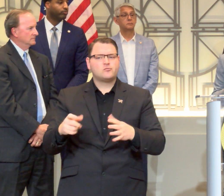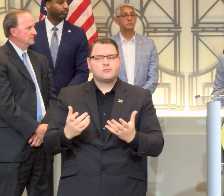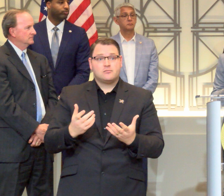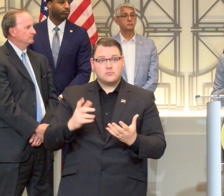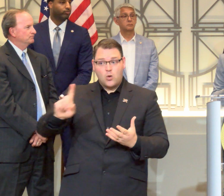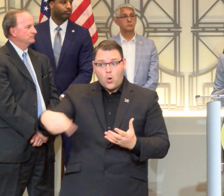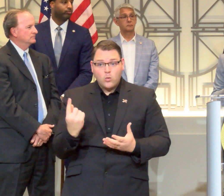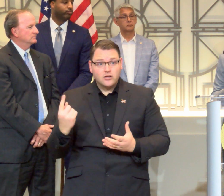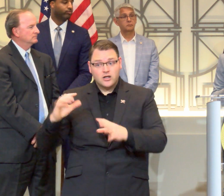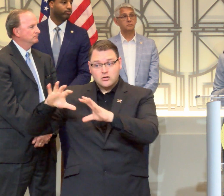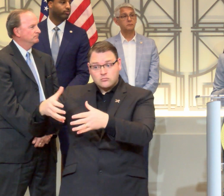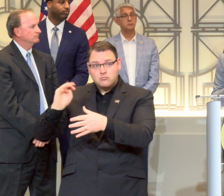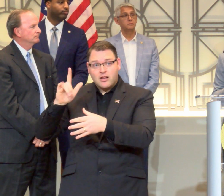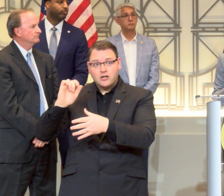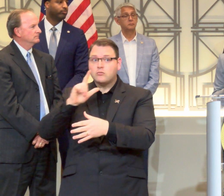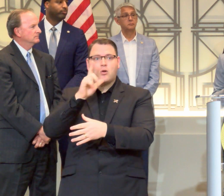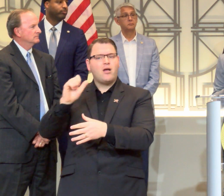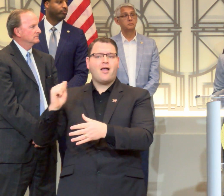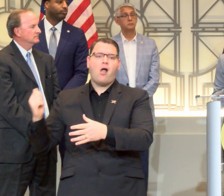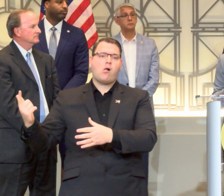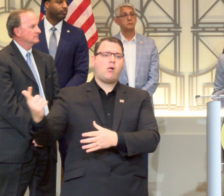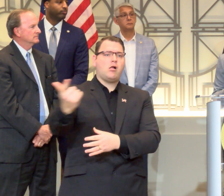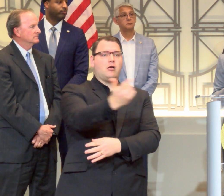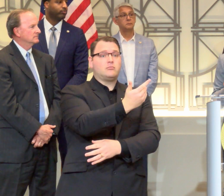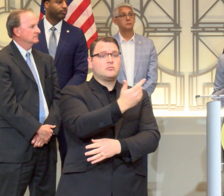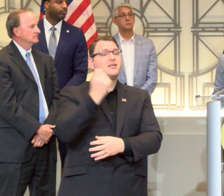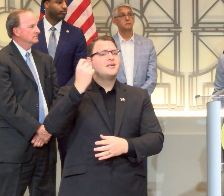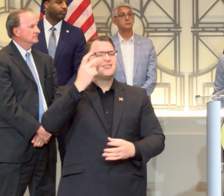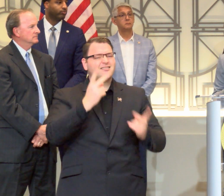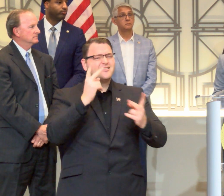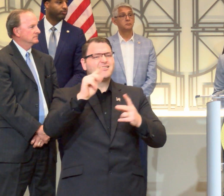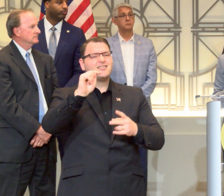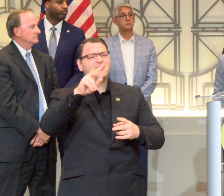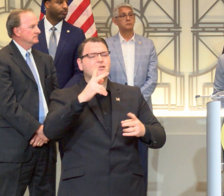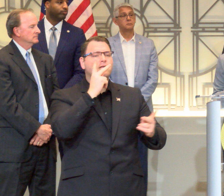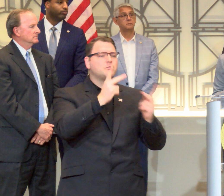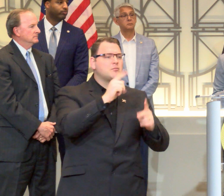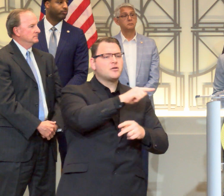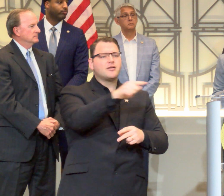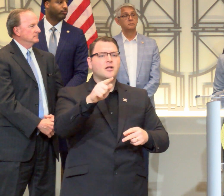okay? I think that what I've seen on TV, I see people of all ages who are not yet